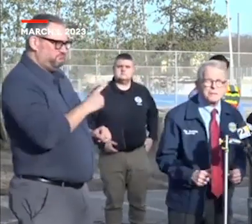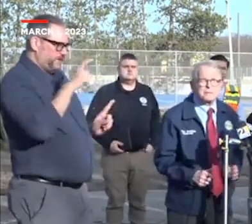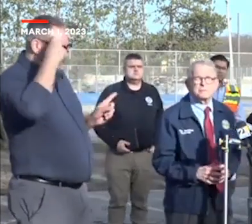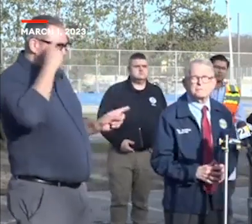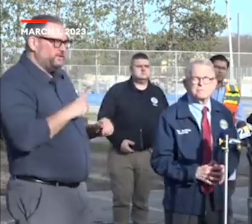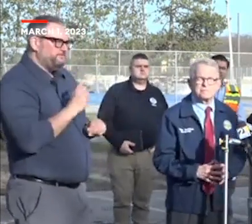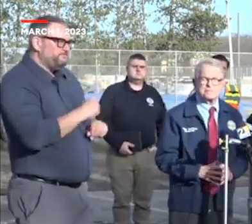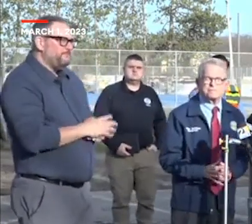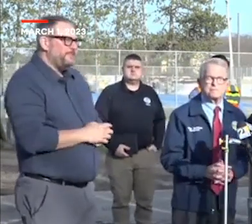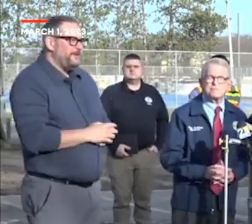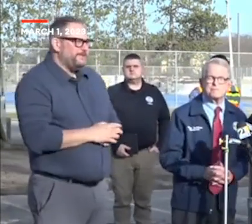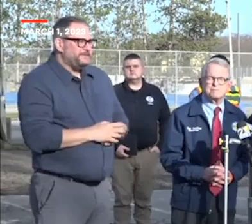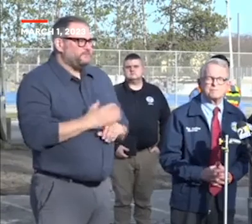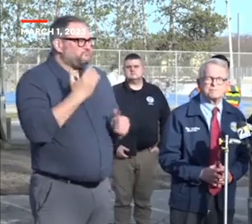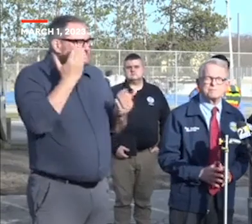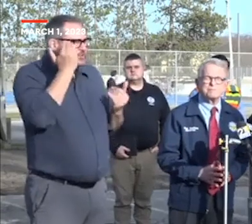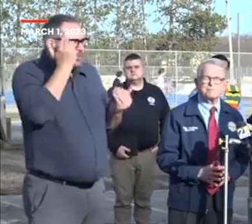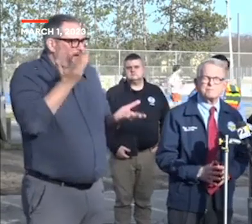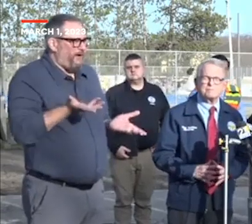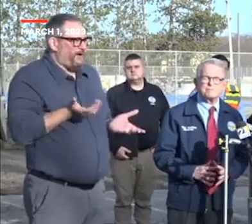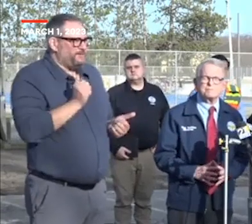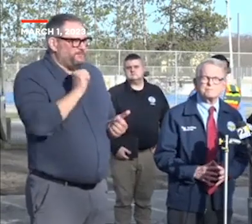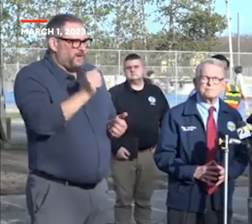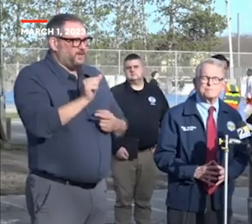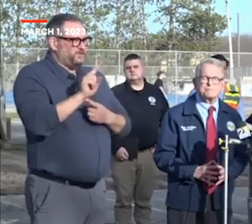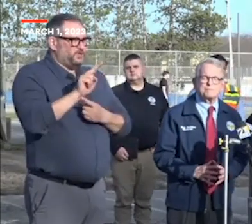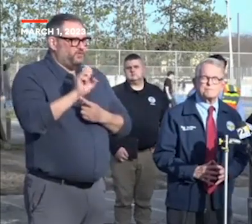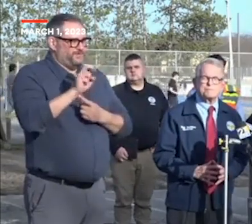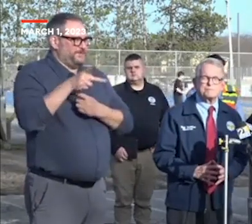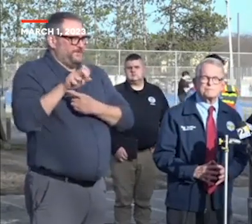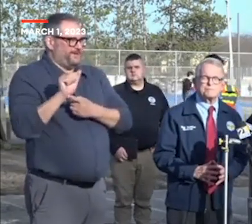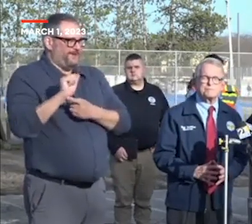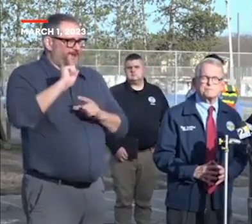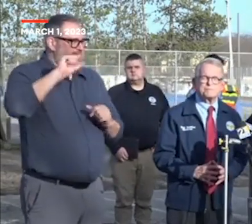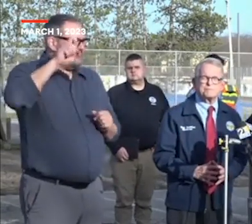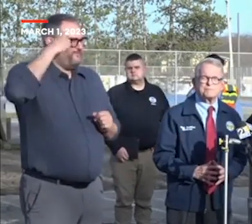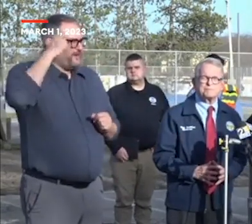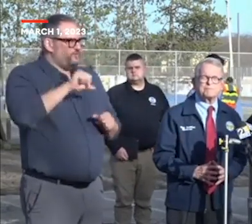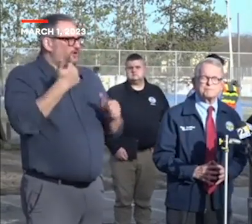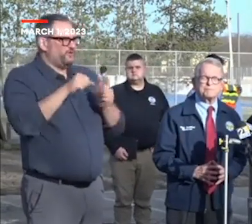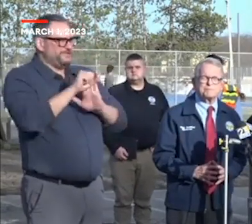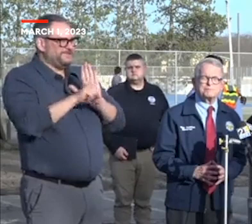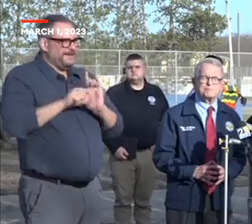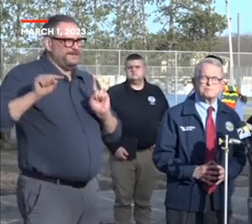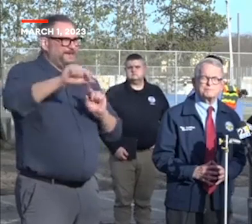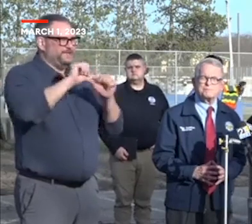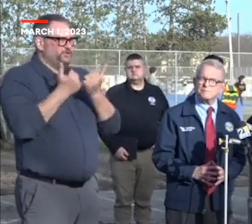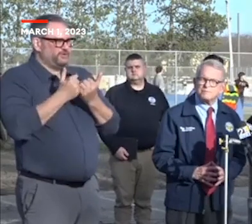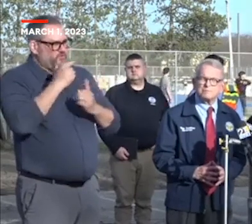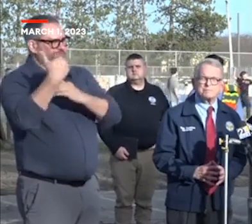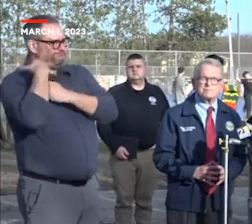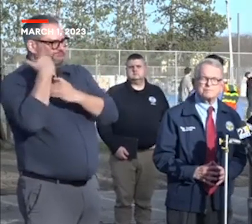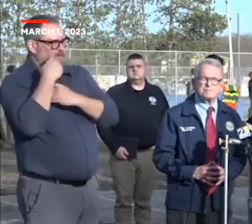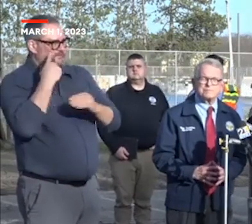Governor, why isn't the U.S. EPA, federal and other state agencies, which is responsible for protecting the